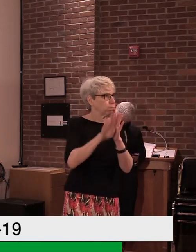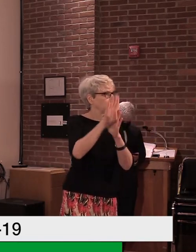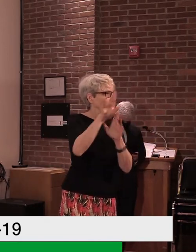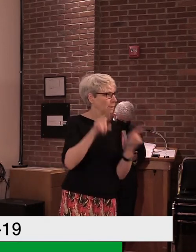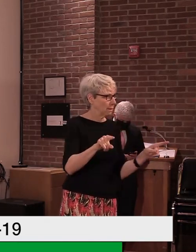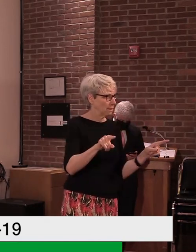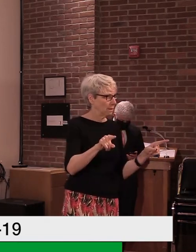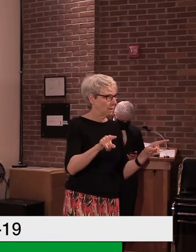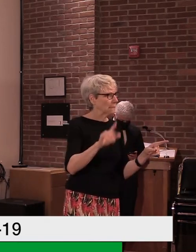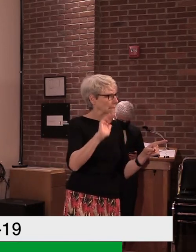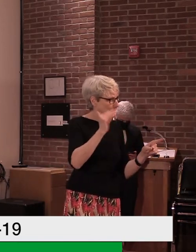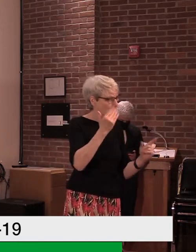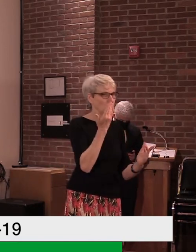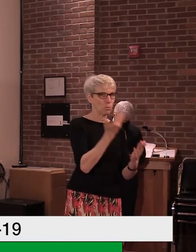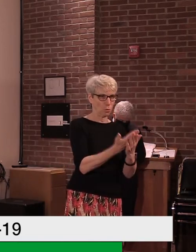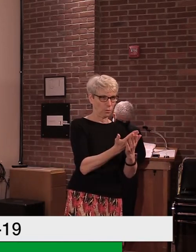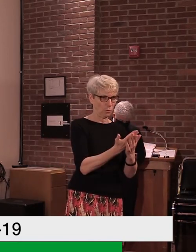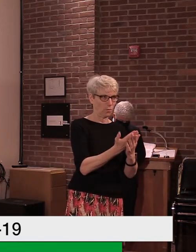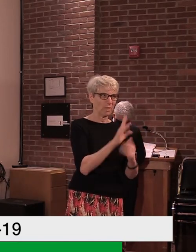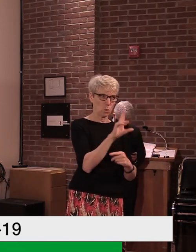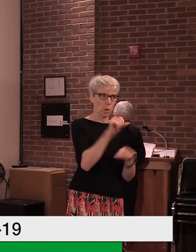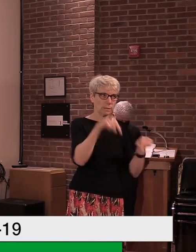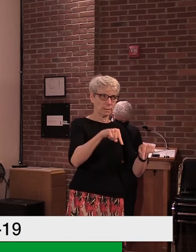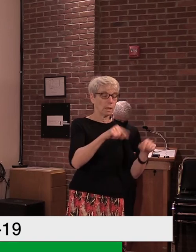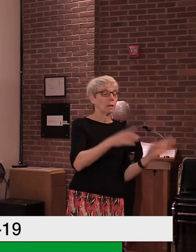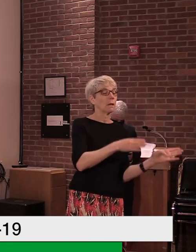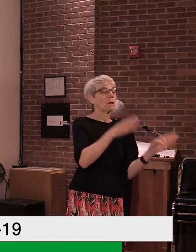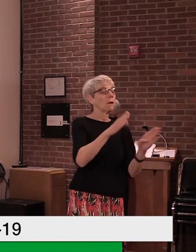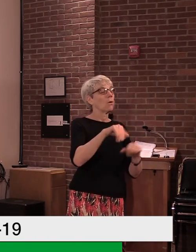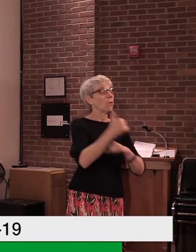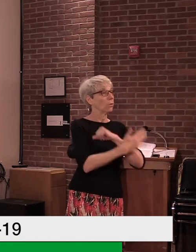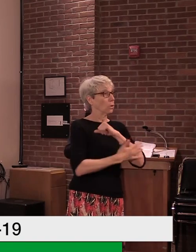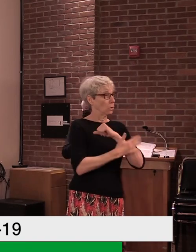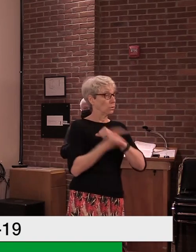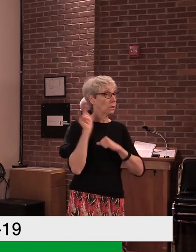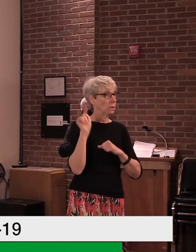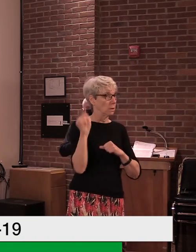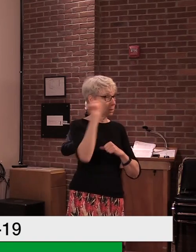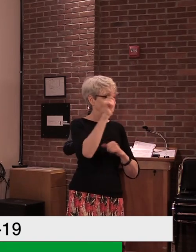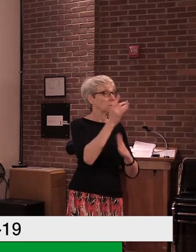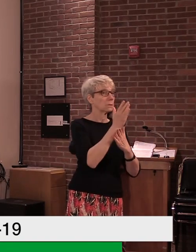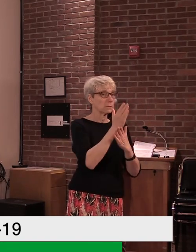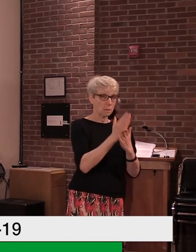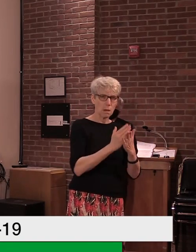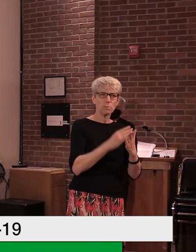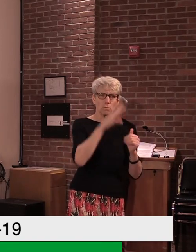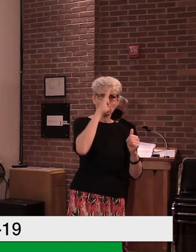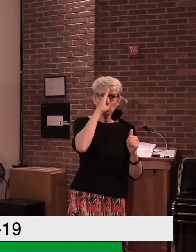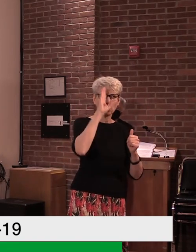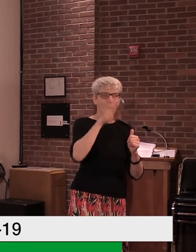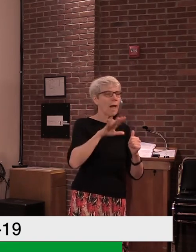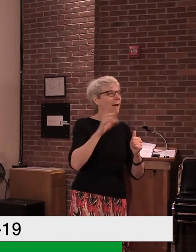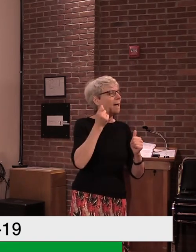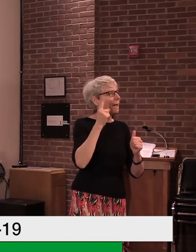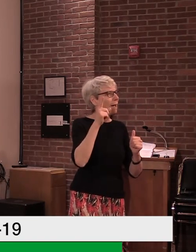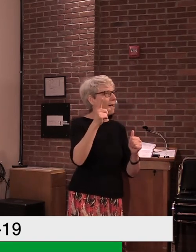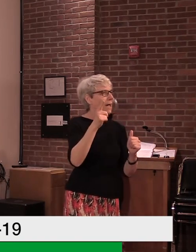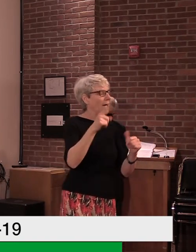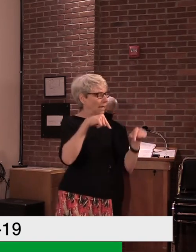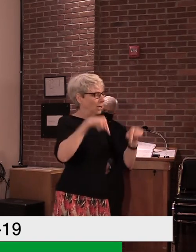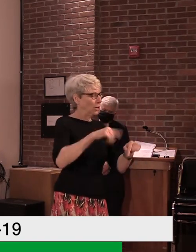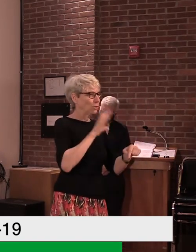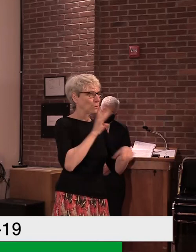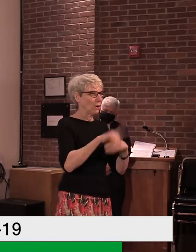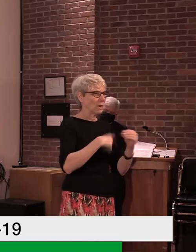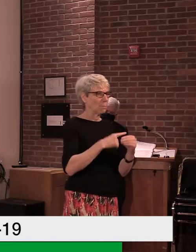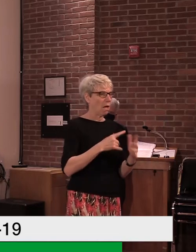Internationally, there's been some other data. As you know, there are countries that actually, from a cultural point of view, have made